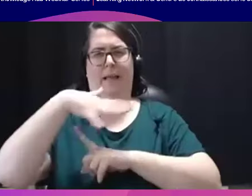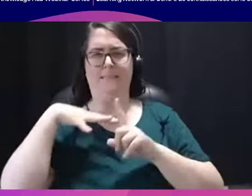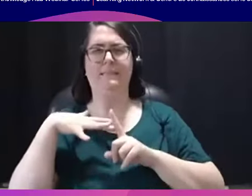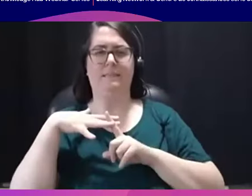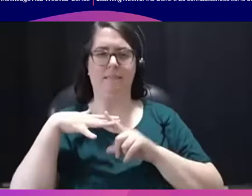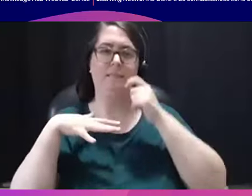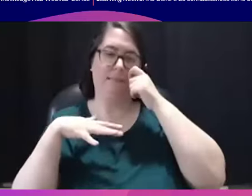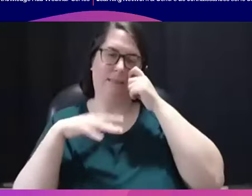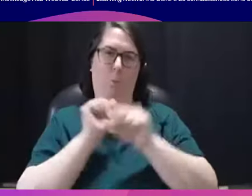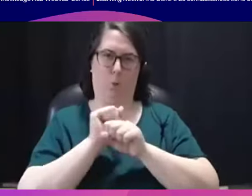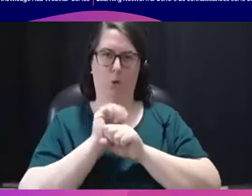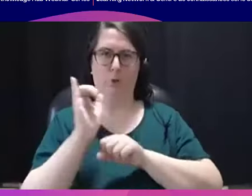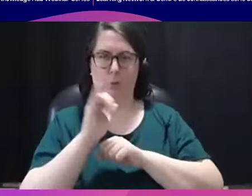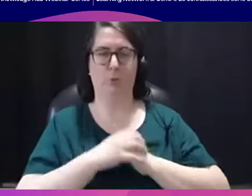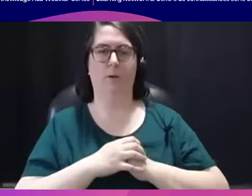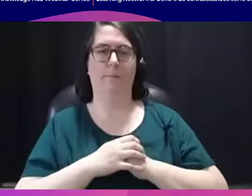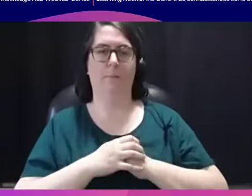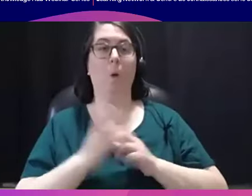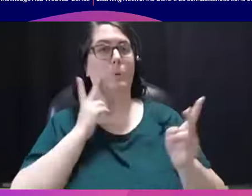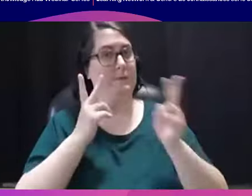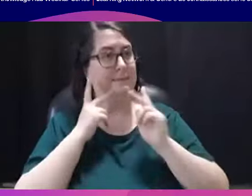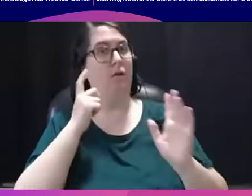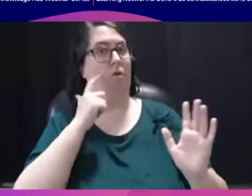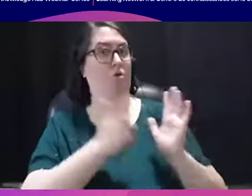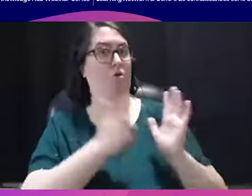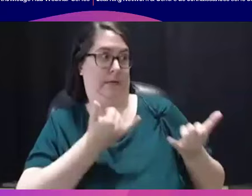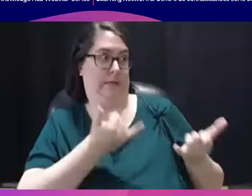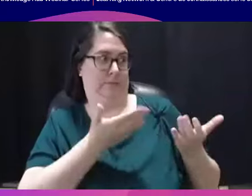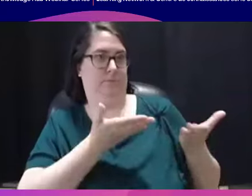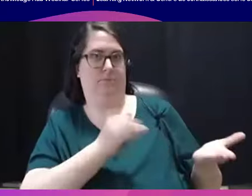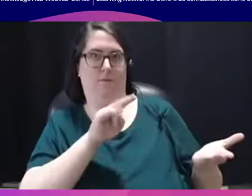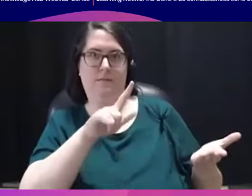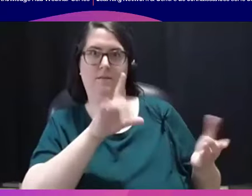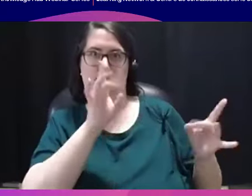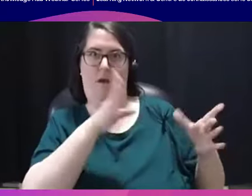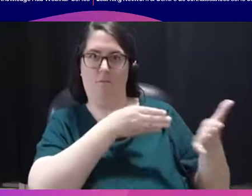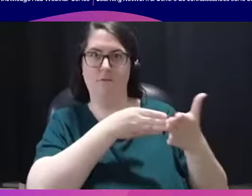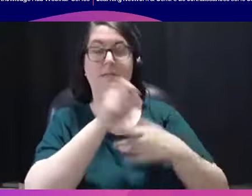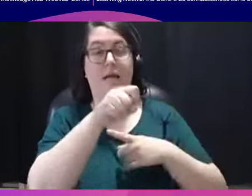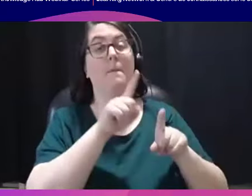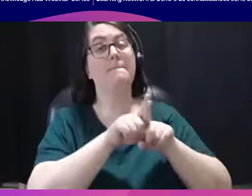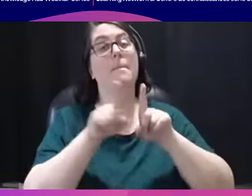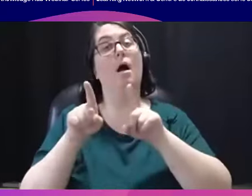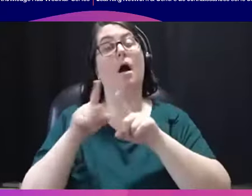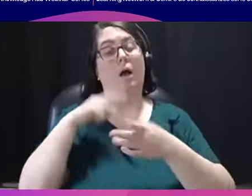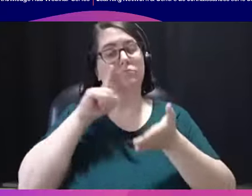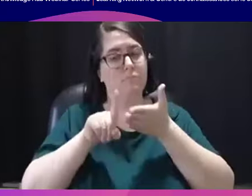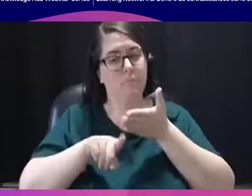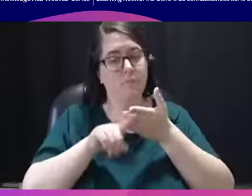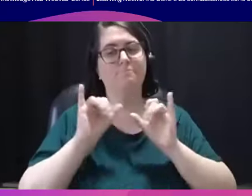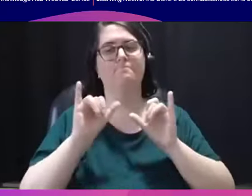and working environments. We do see the acknowledgement and existence of incel violence, but through my studies, what I've found is that we